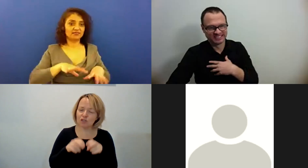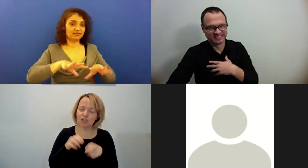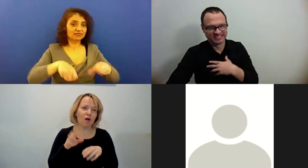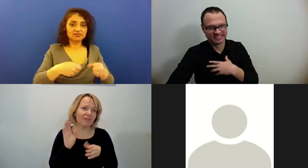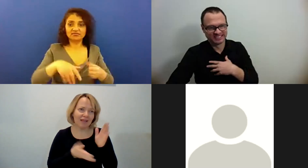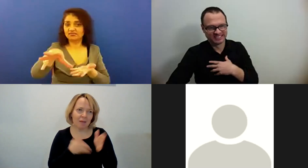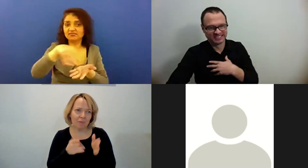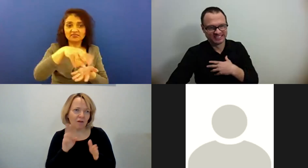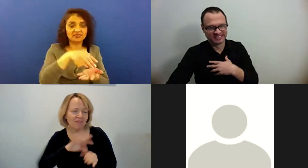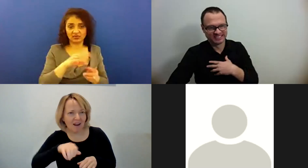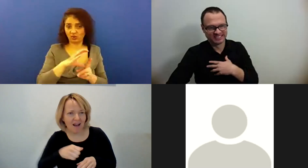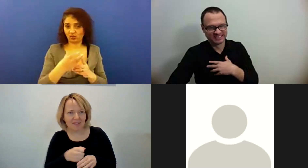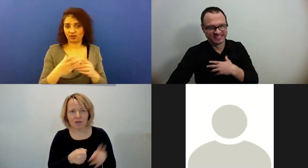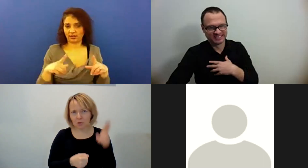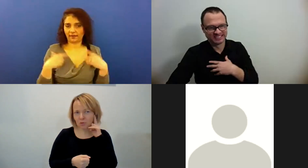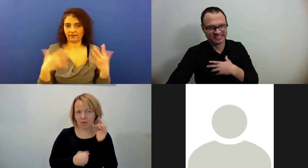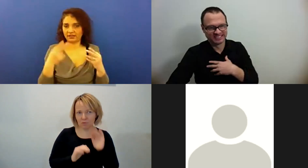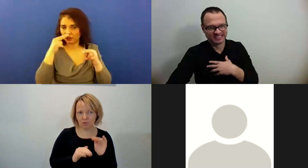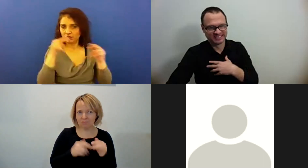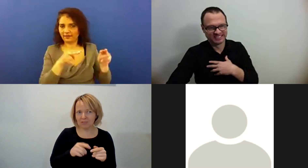She's probably abused by